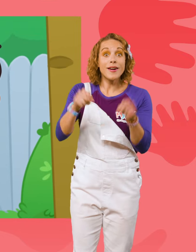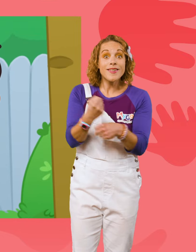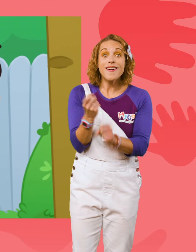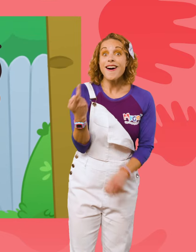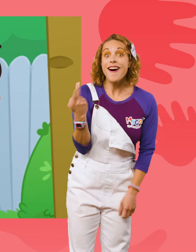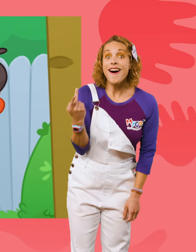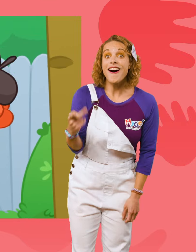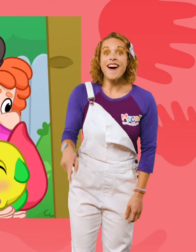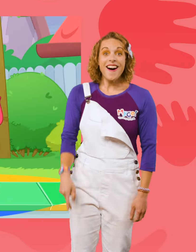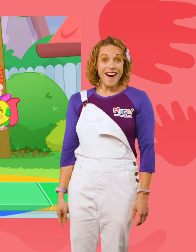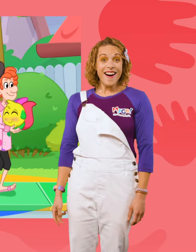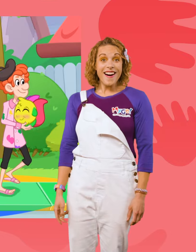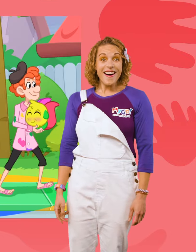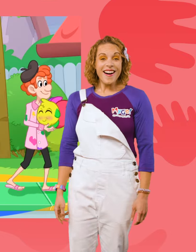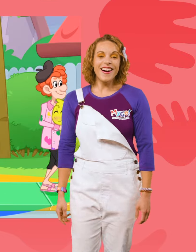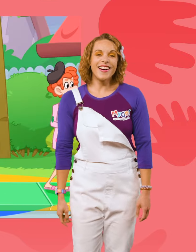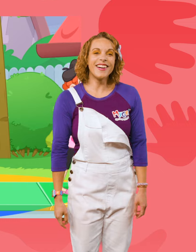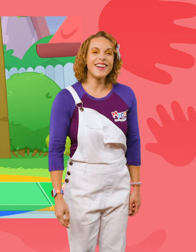make.